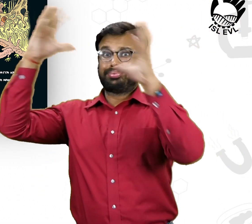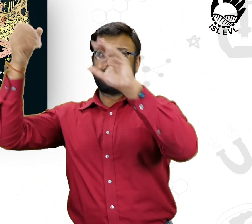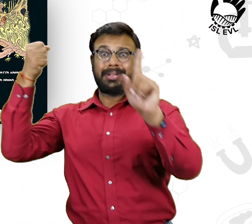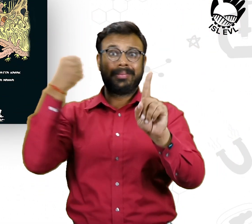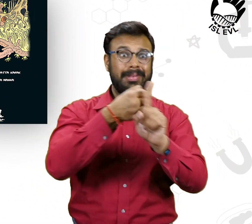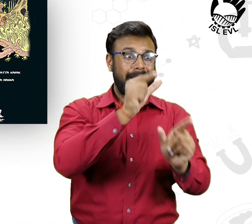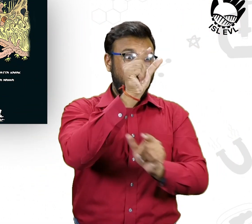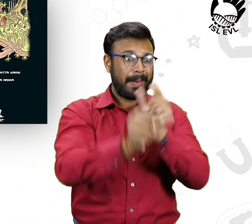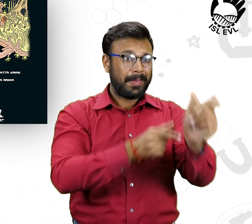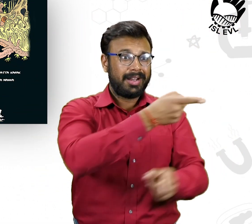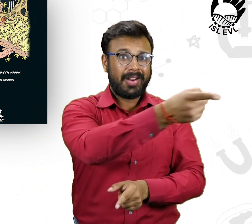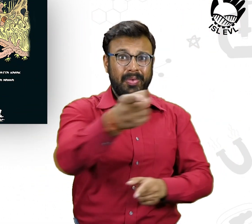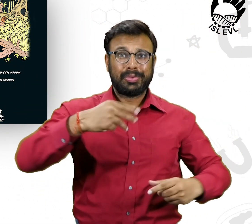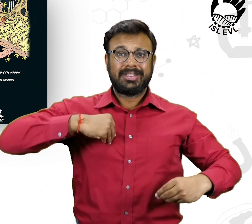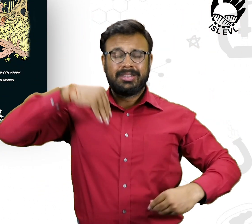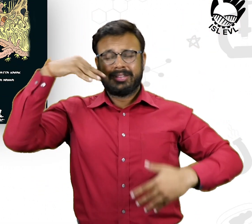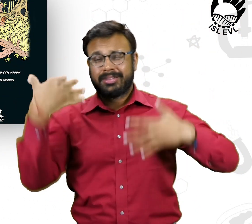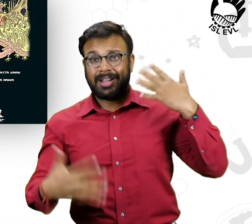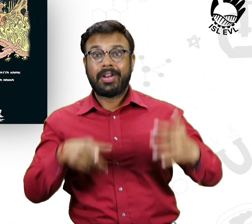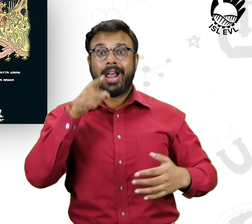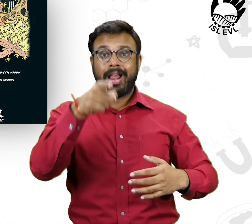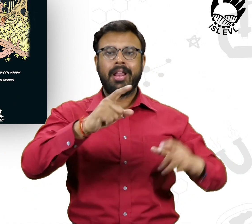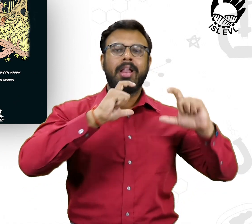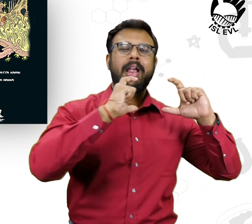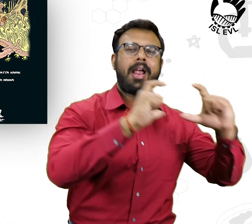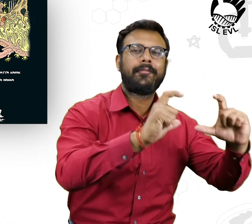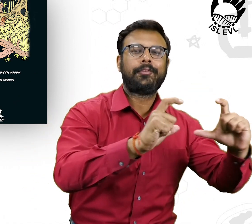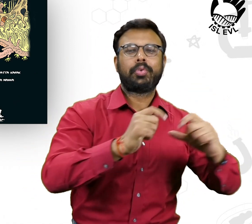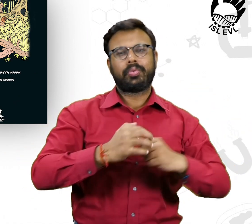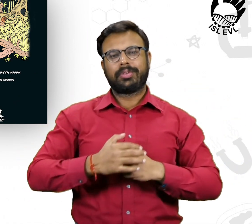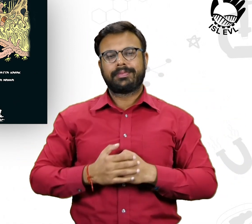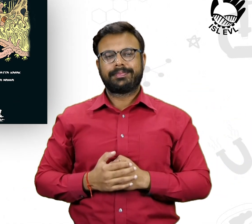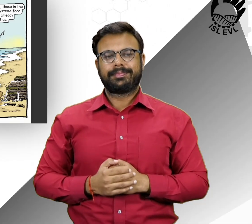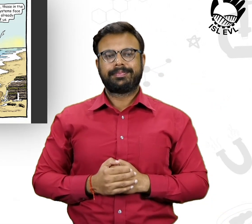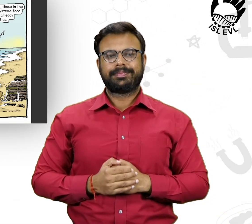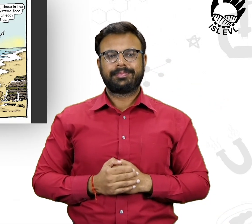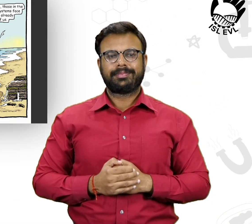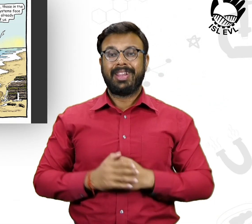Caring for others in the climate crisis.